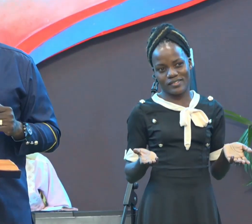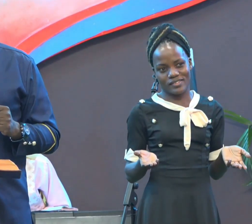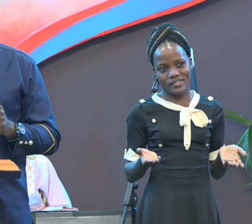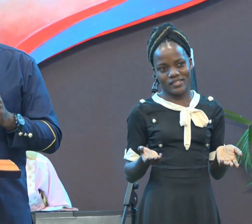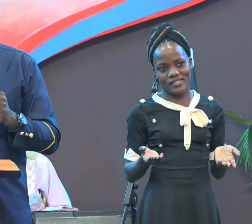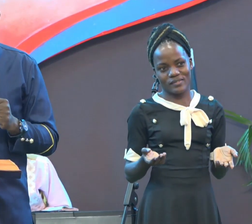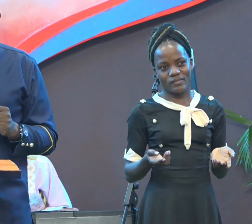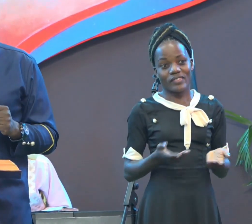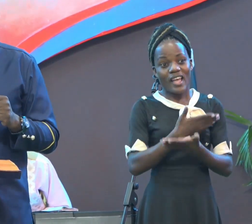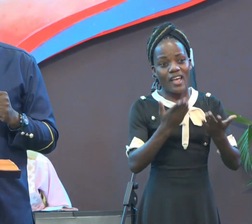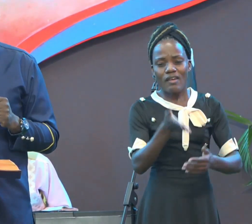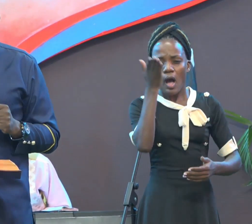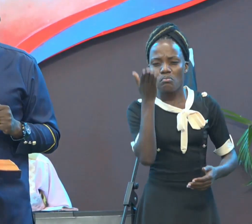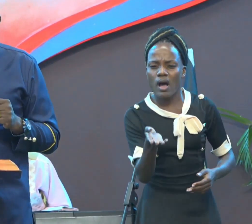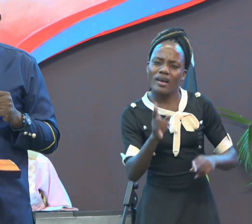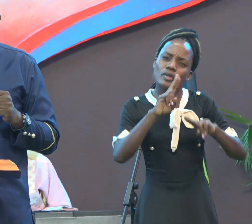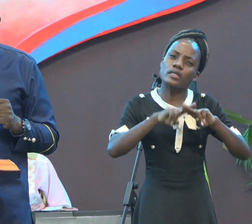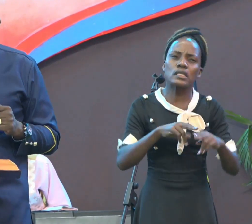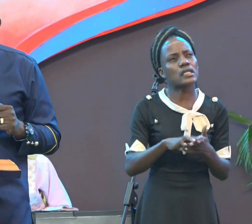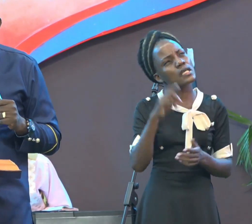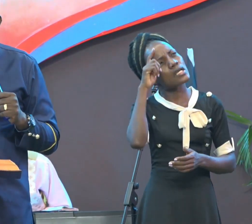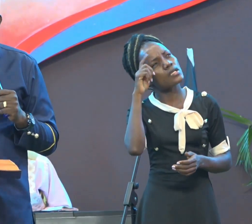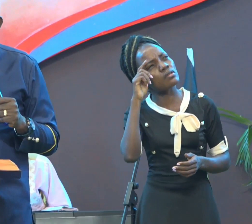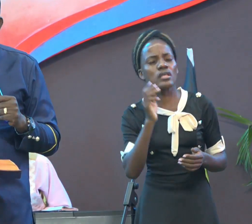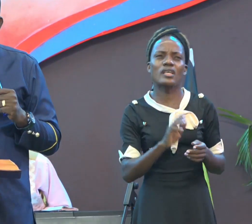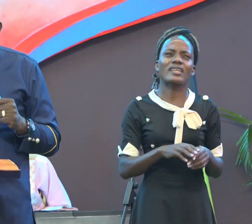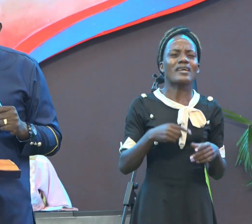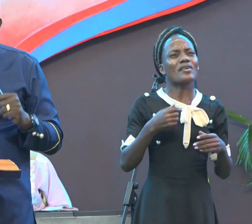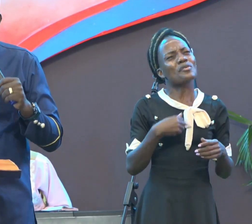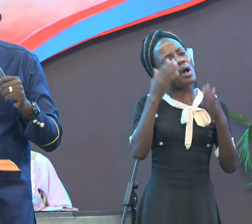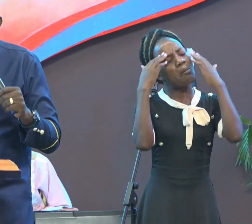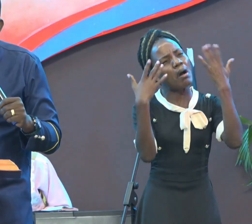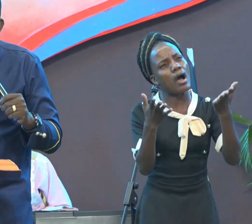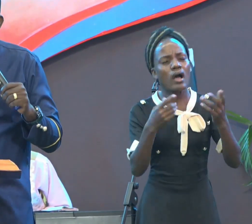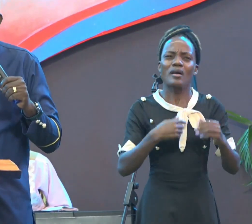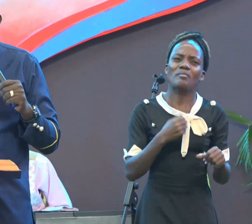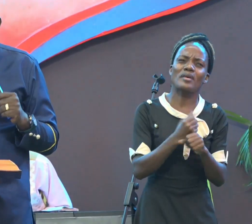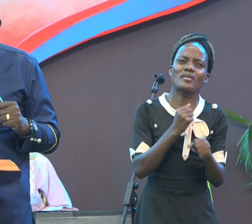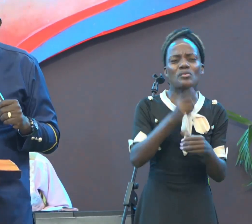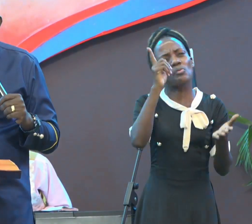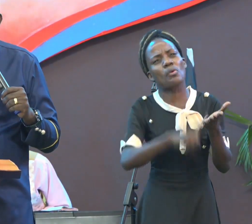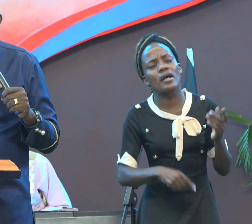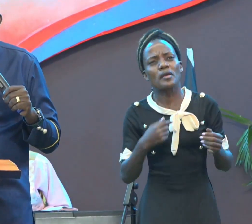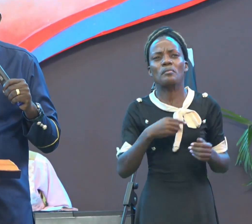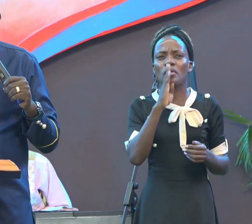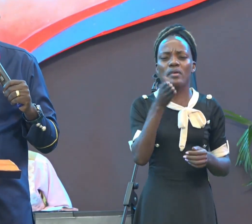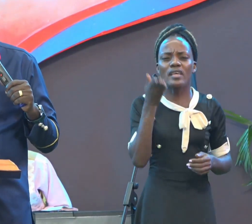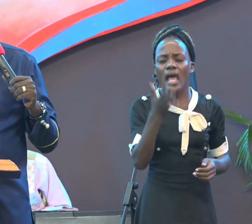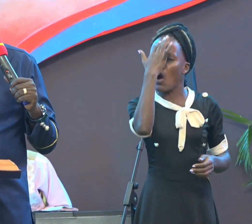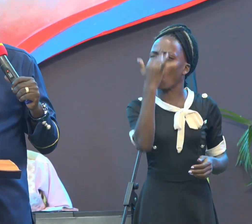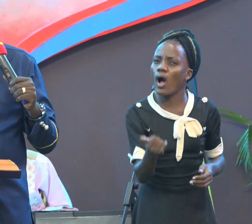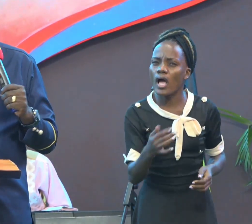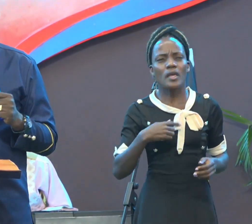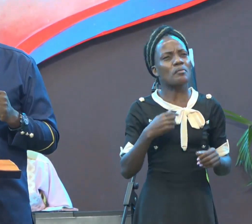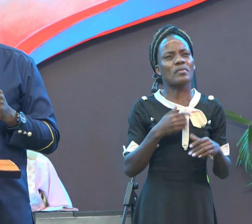Wali obaddeko nga webuuza nawe tewetegeera tomanyi kiddako. Tomanyi wajja otya, obeera wotya, onovaawo ddi, oba kiki ekiddako